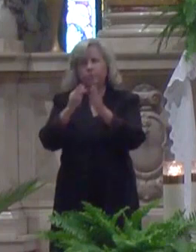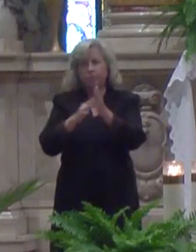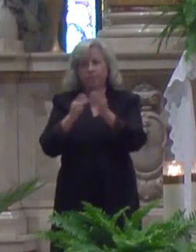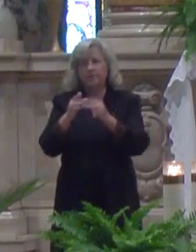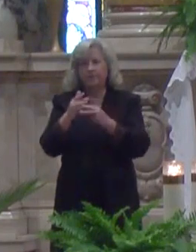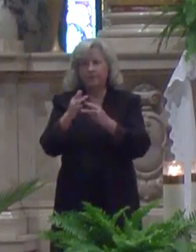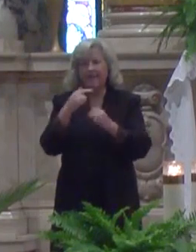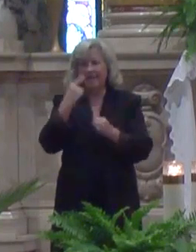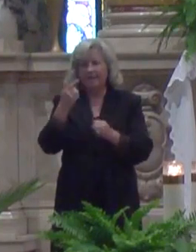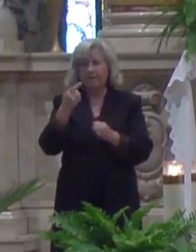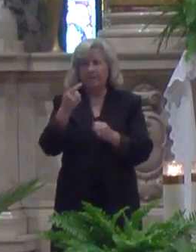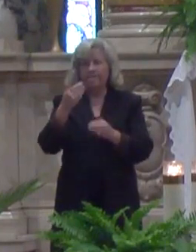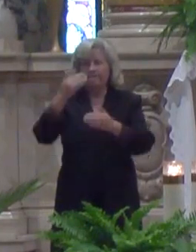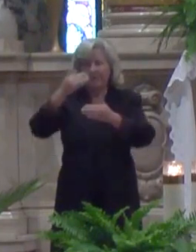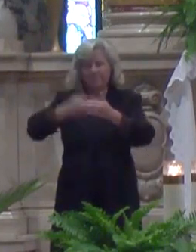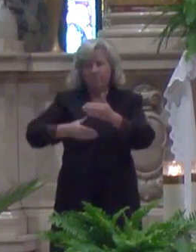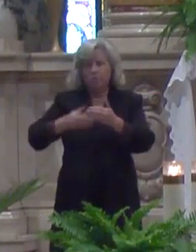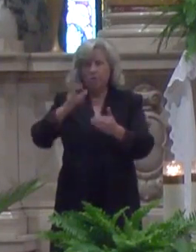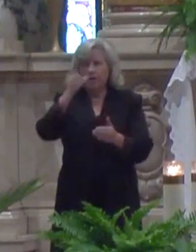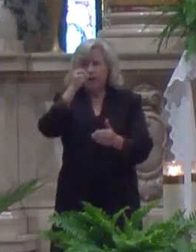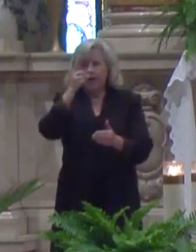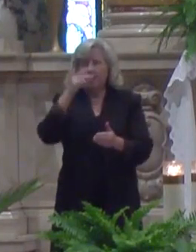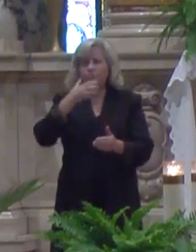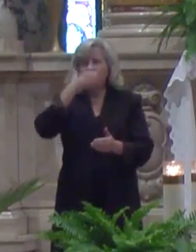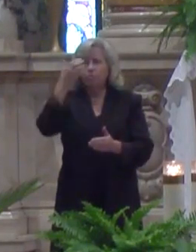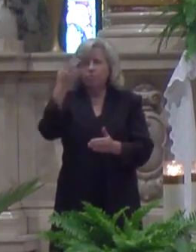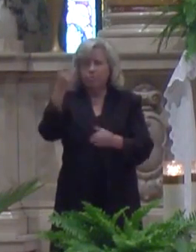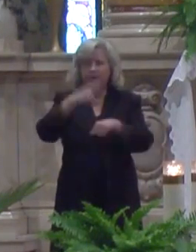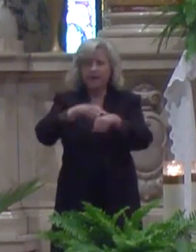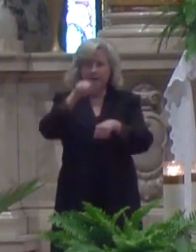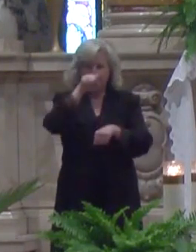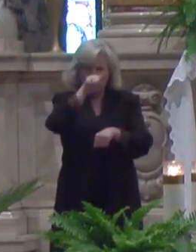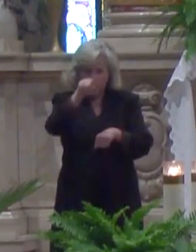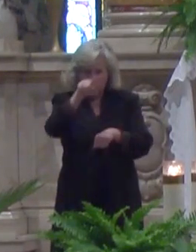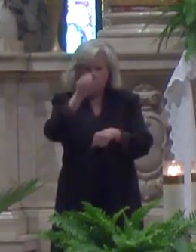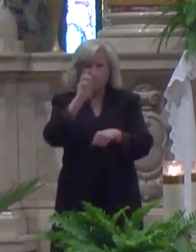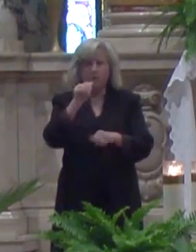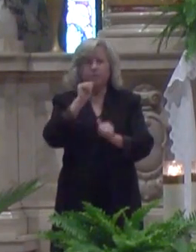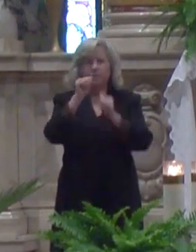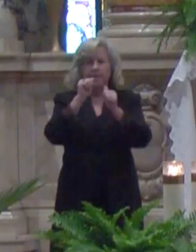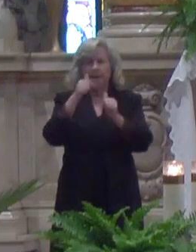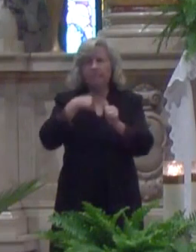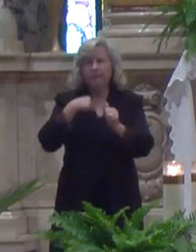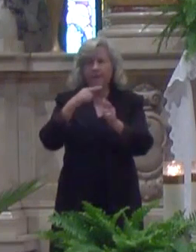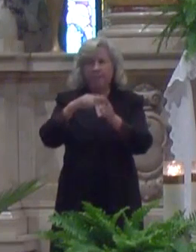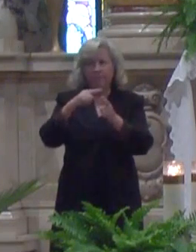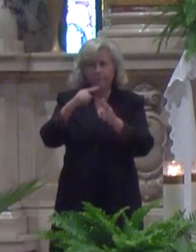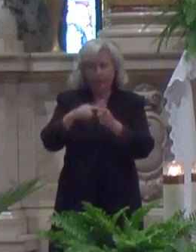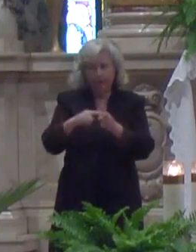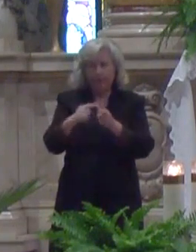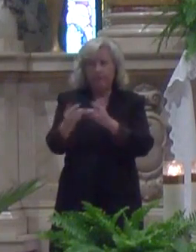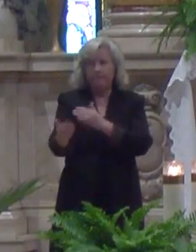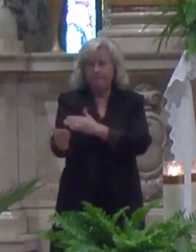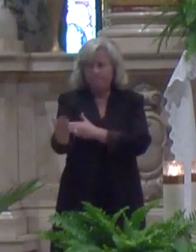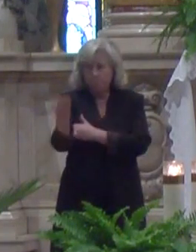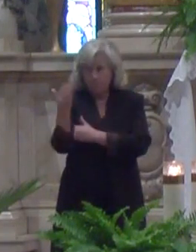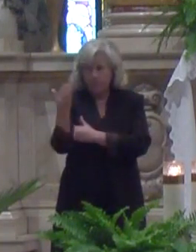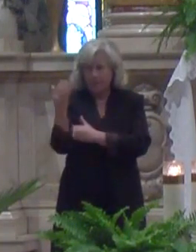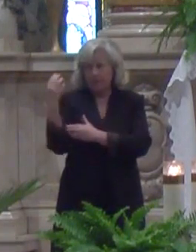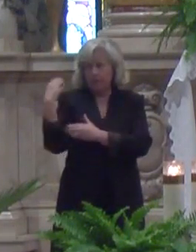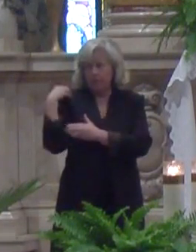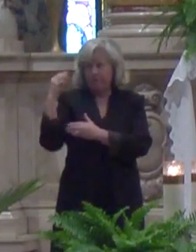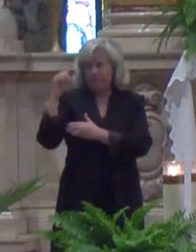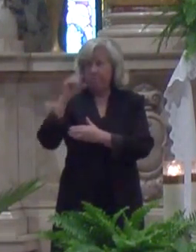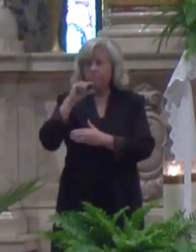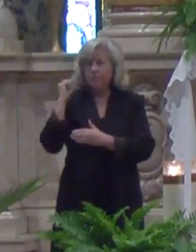me three times." He went out and began to weep bitterly. When it was morning, all the chief priests and the elders